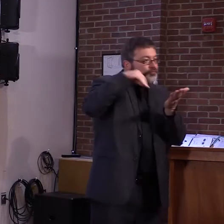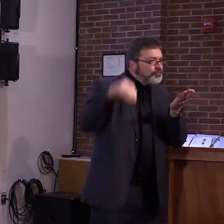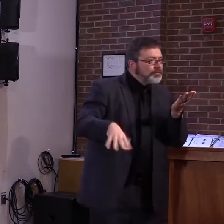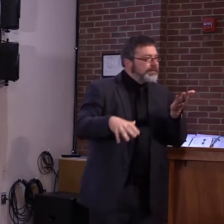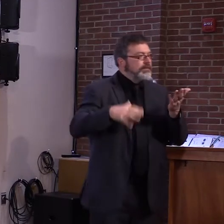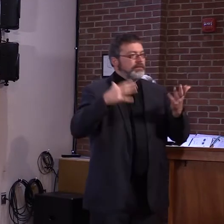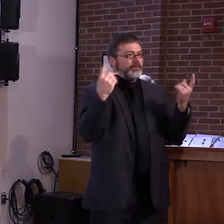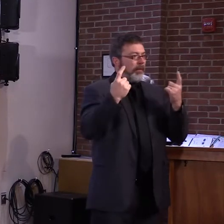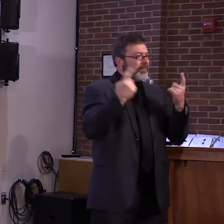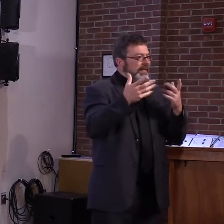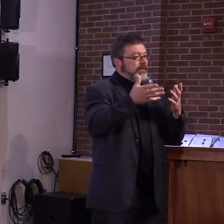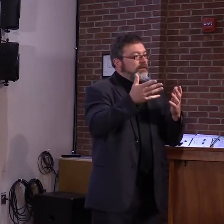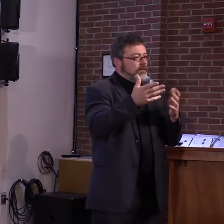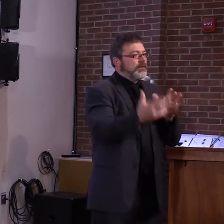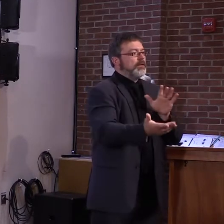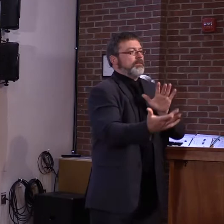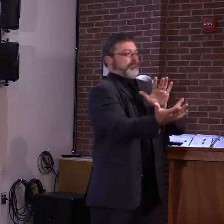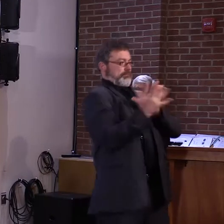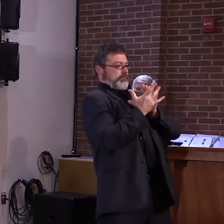department at